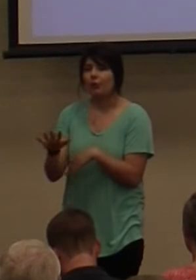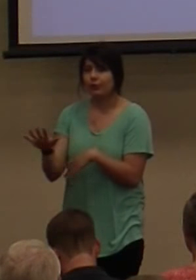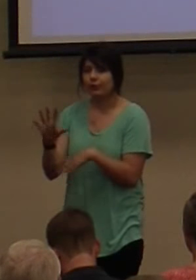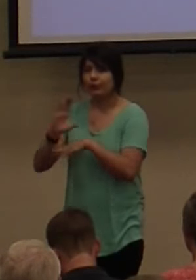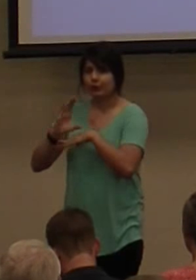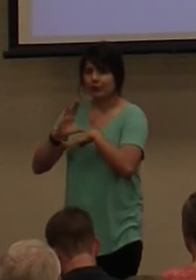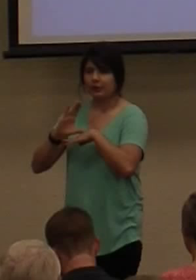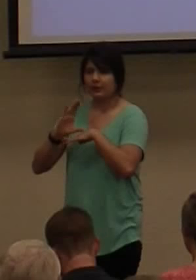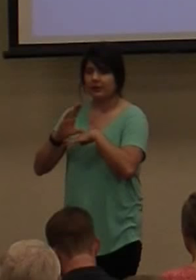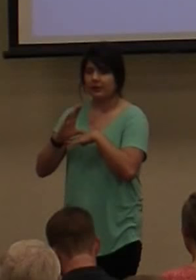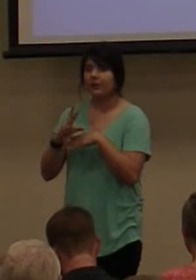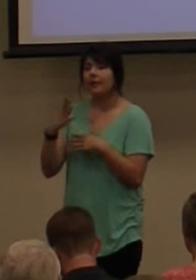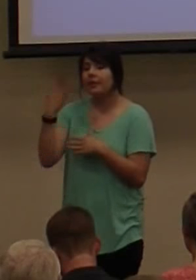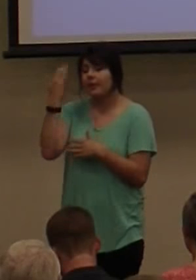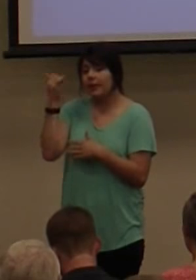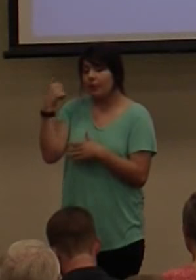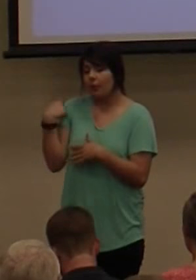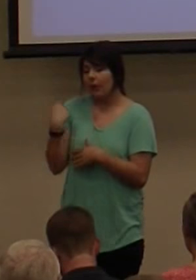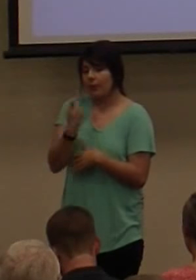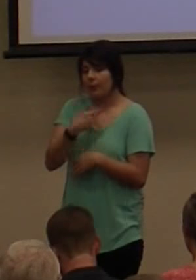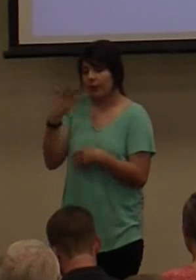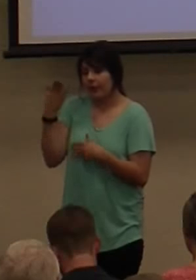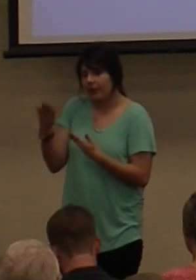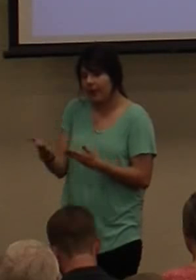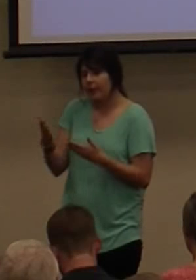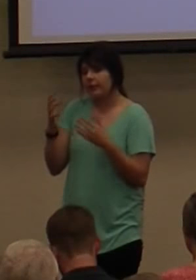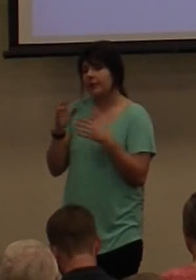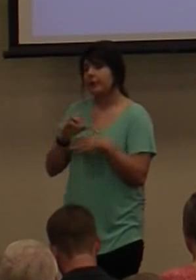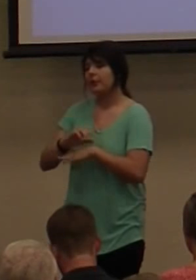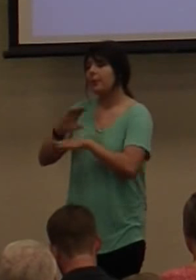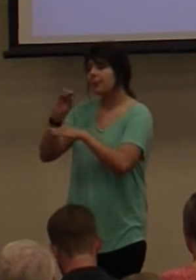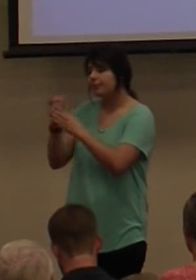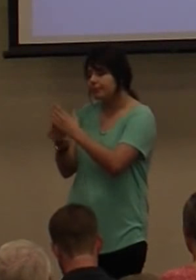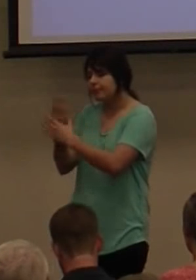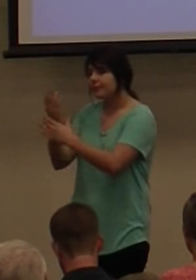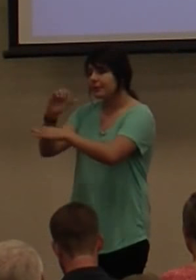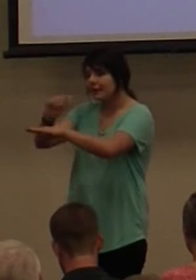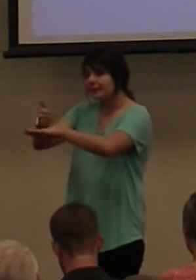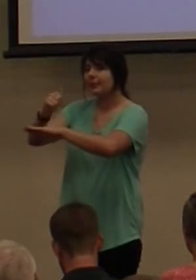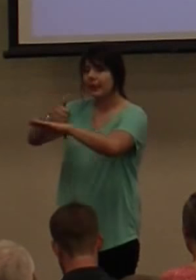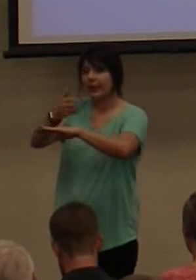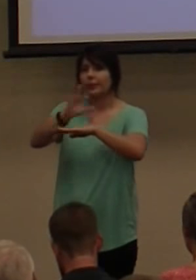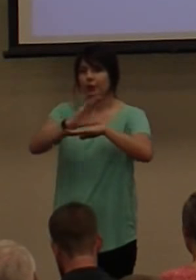to lead people to Christ and to plant local churches.